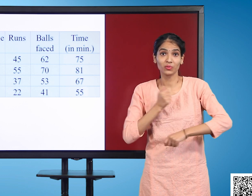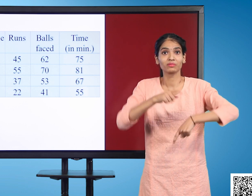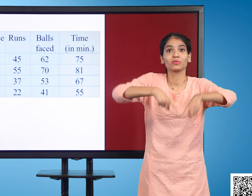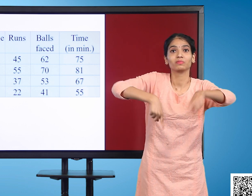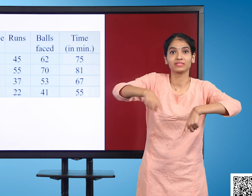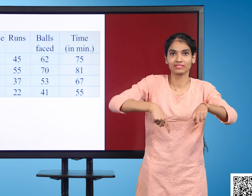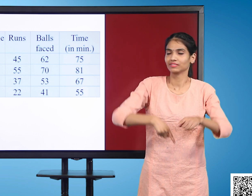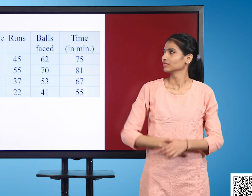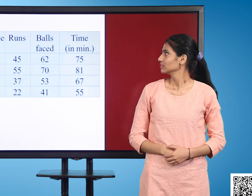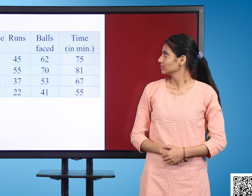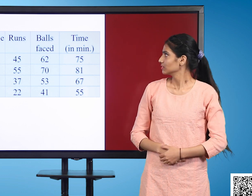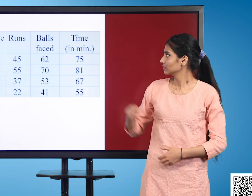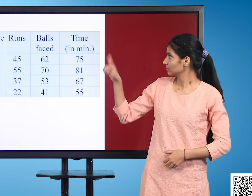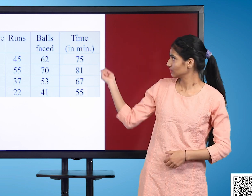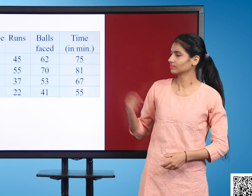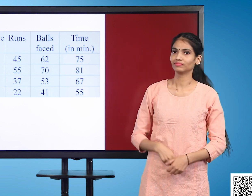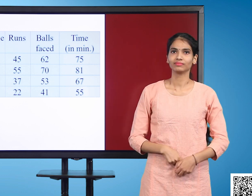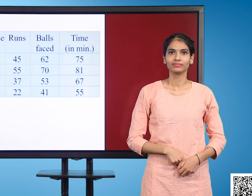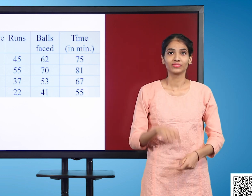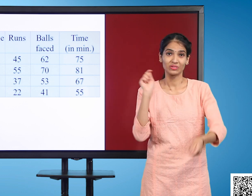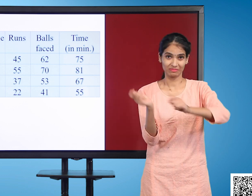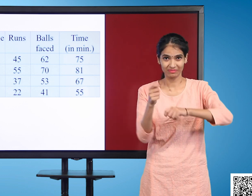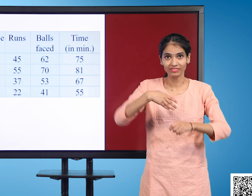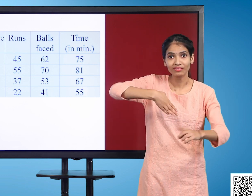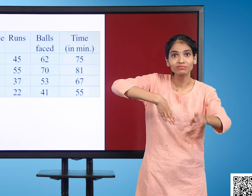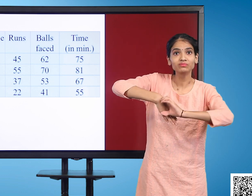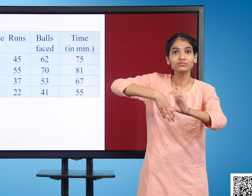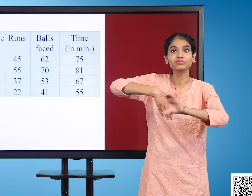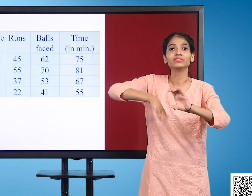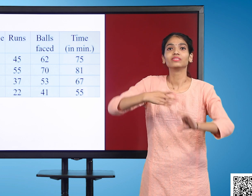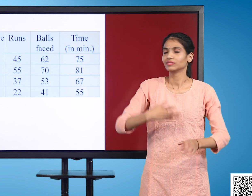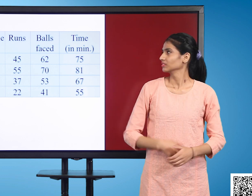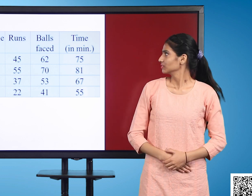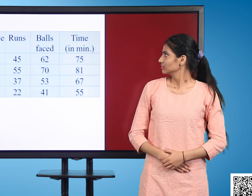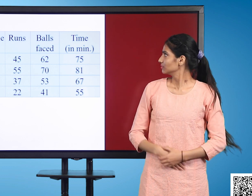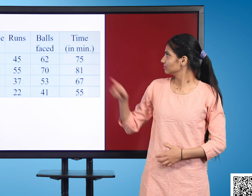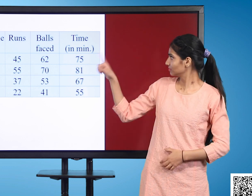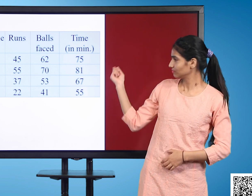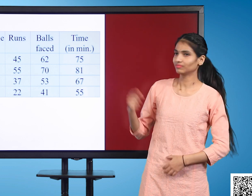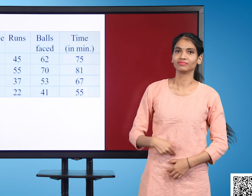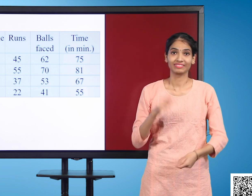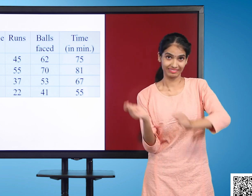balls faced, time in minutes. E. 45,